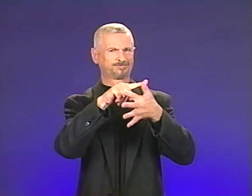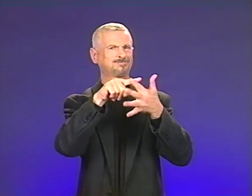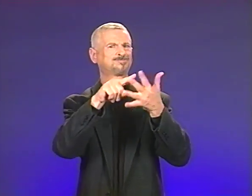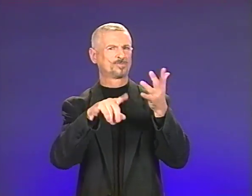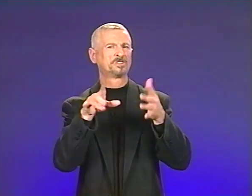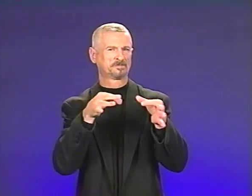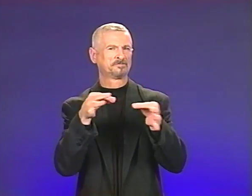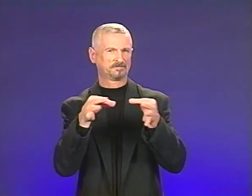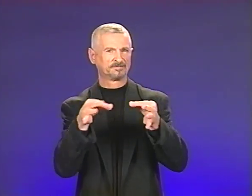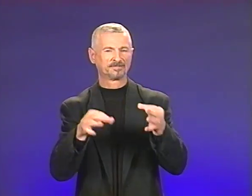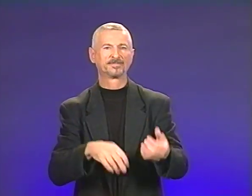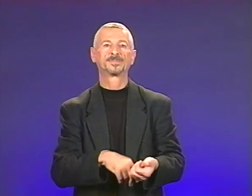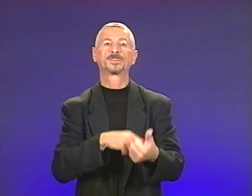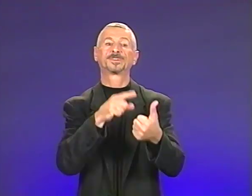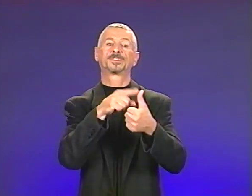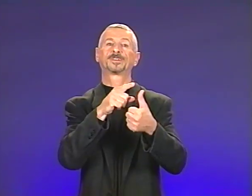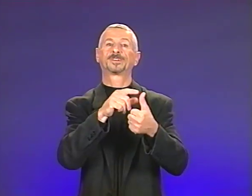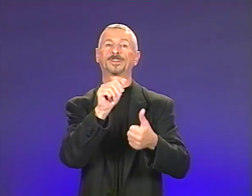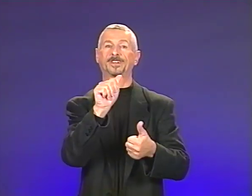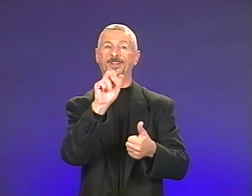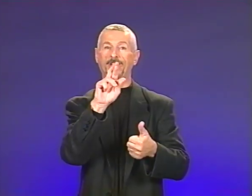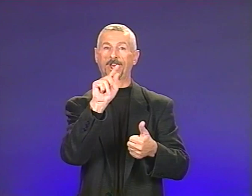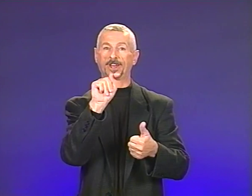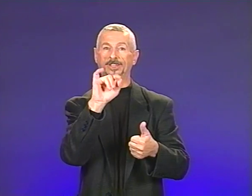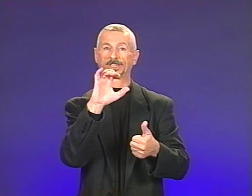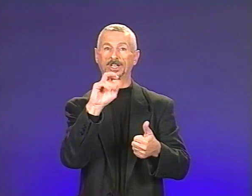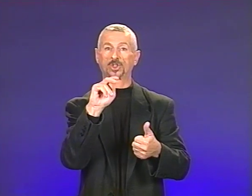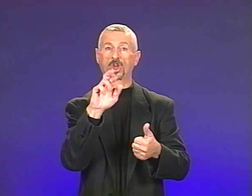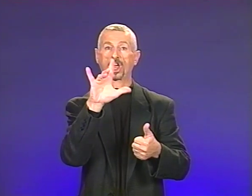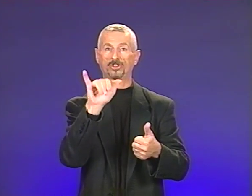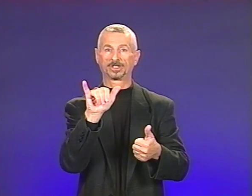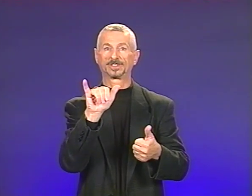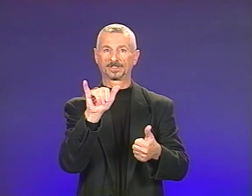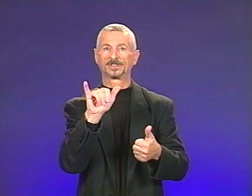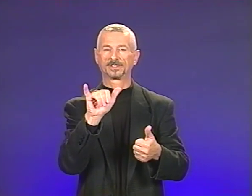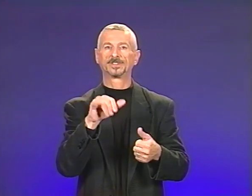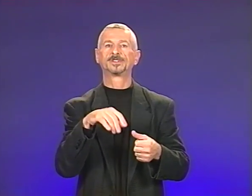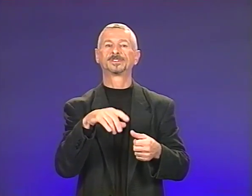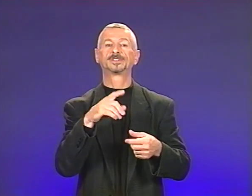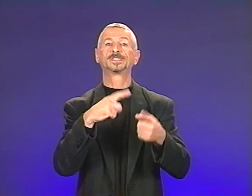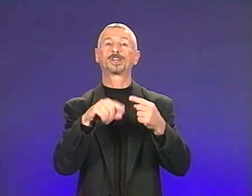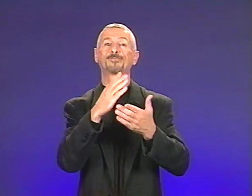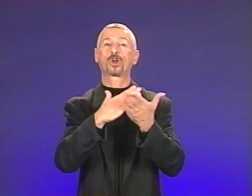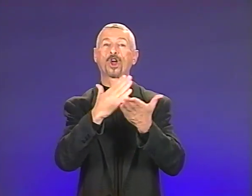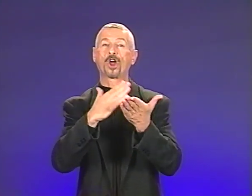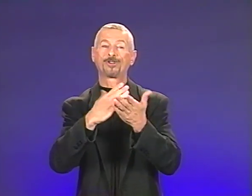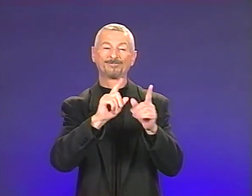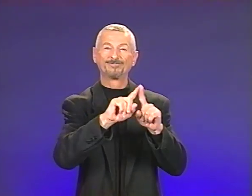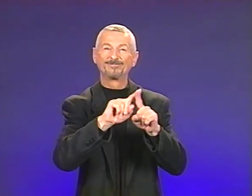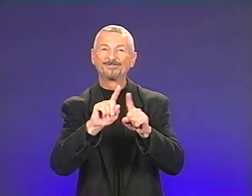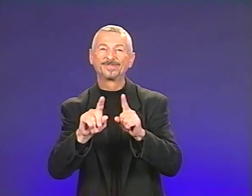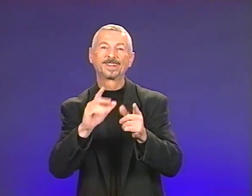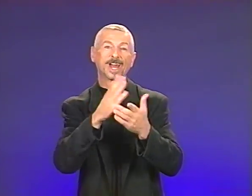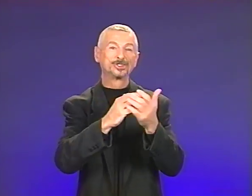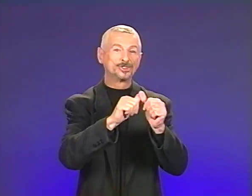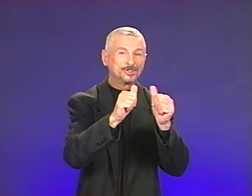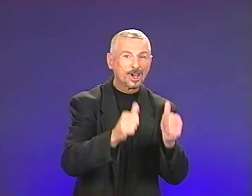of functions, which I shall briefly describe. One function of space is articulatory. Signs are composed of